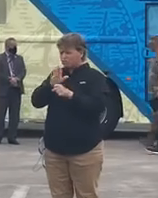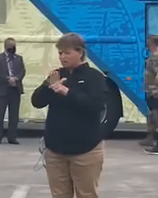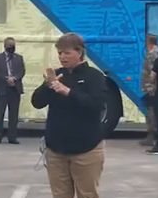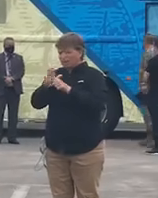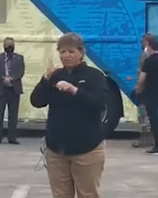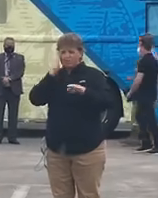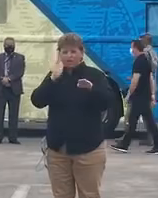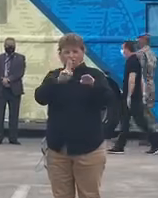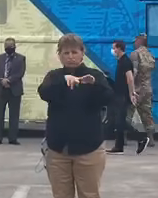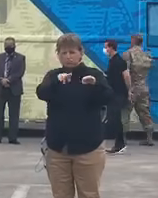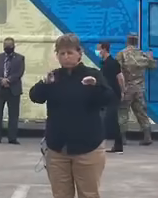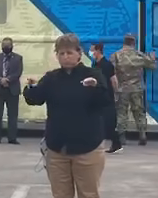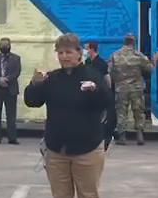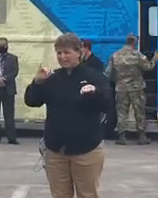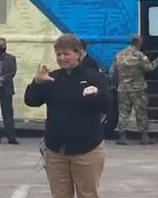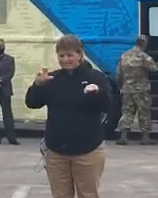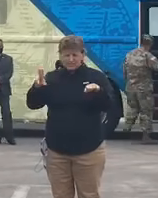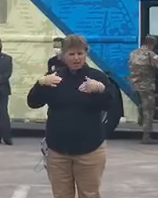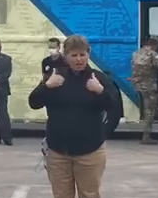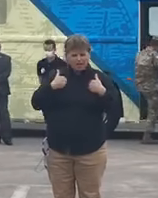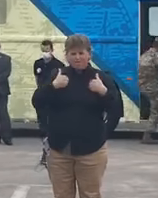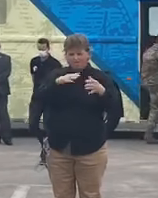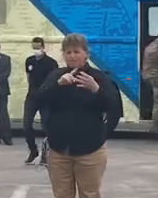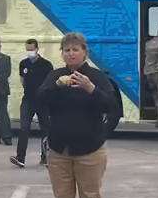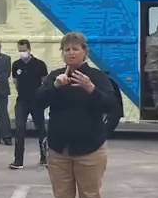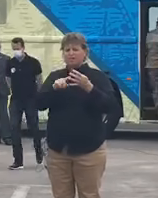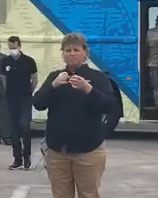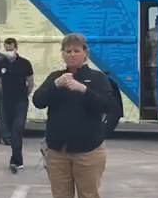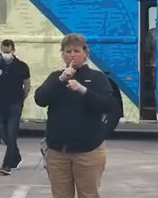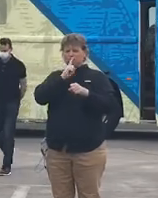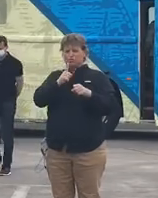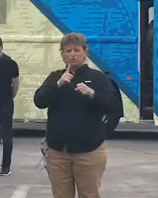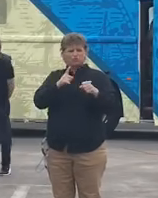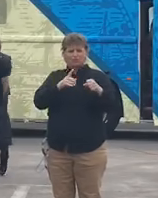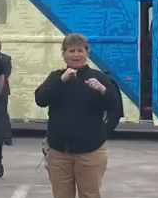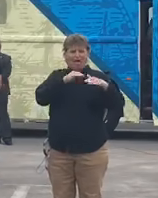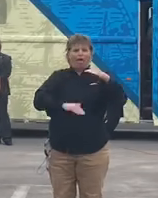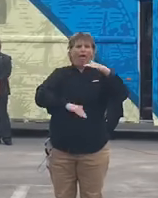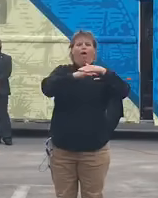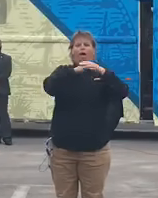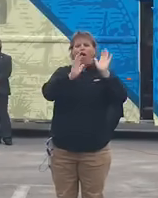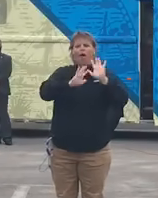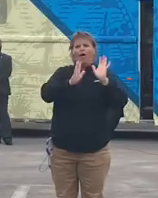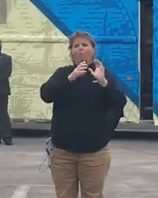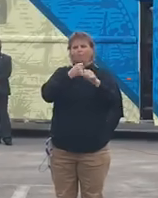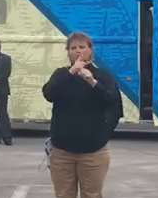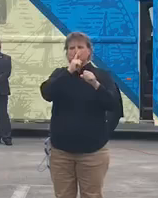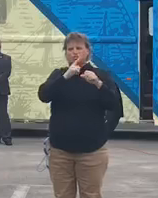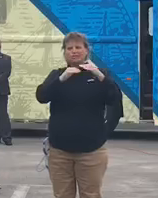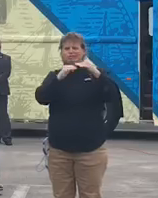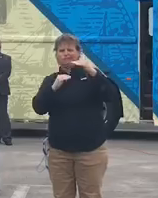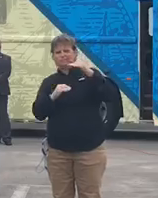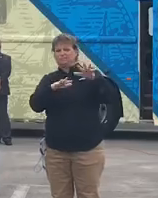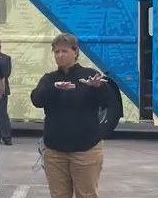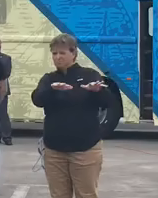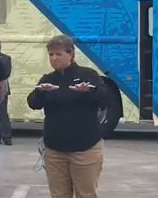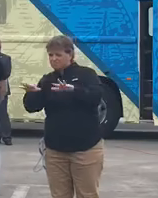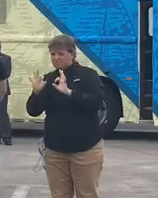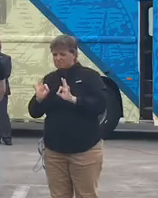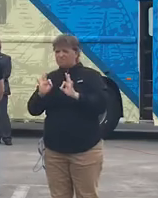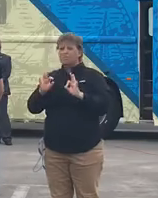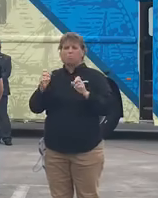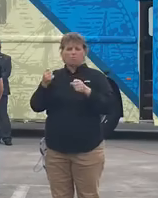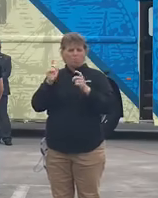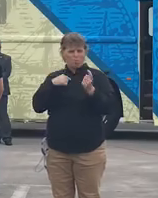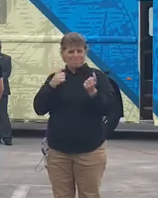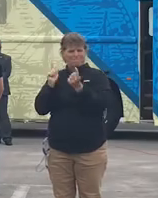of Florida as a whole, even including Dade, Broward, and Palm Beach, satisfied the gating requirements. The task